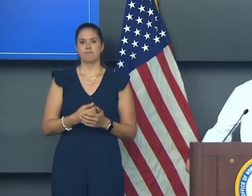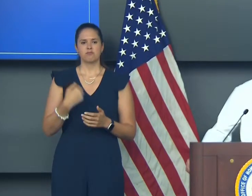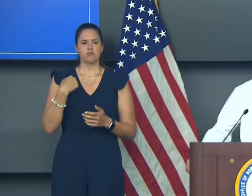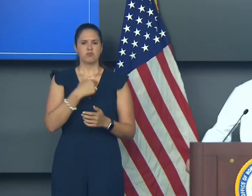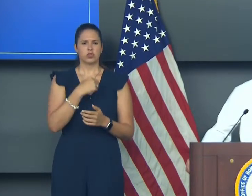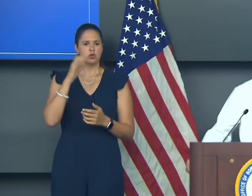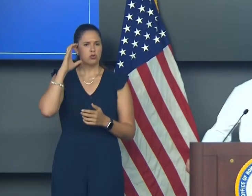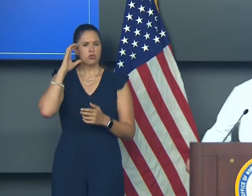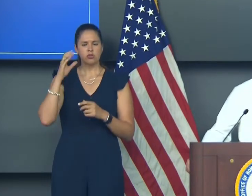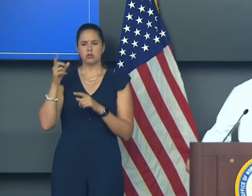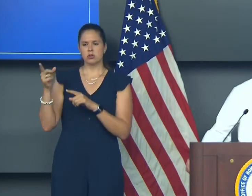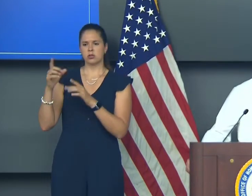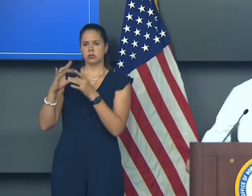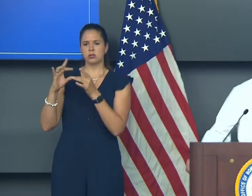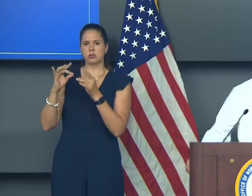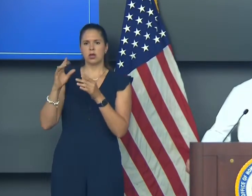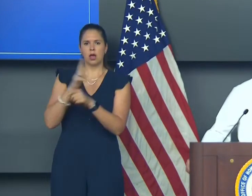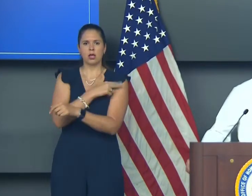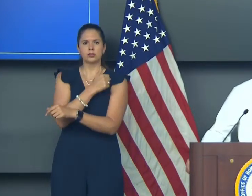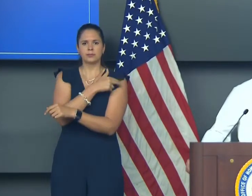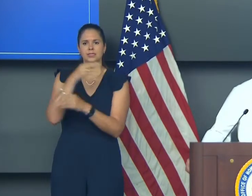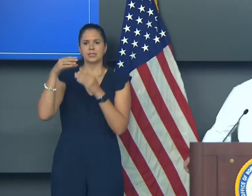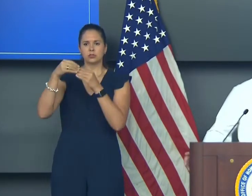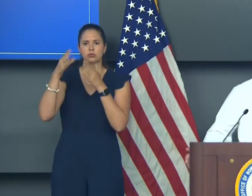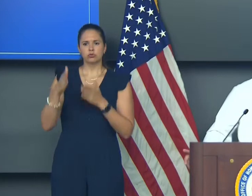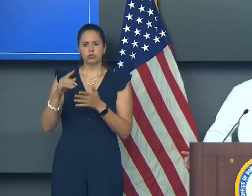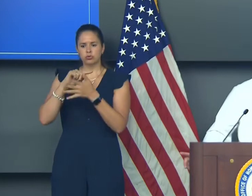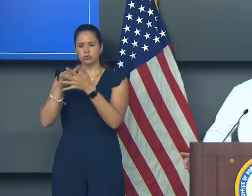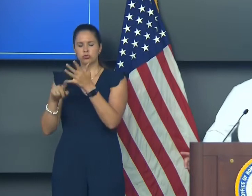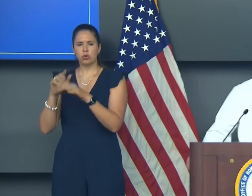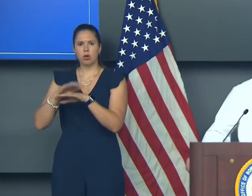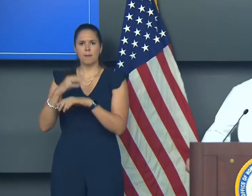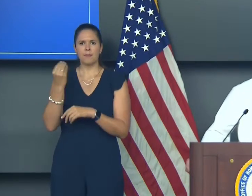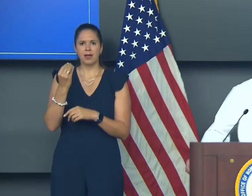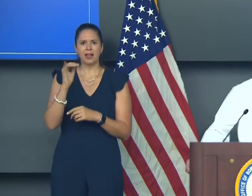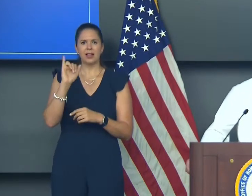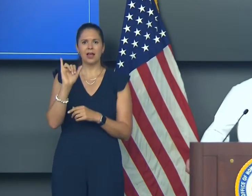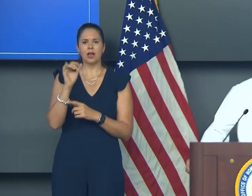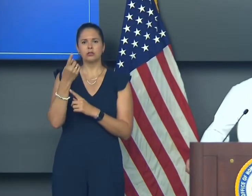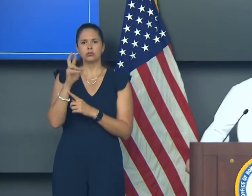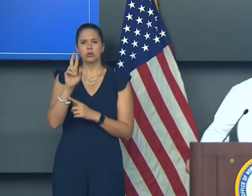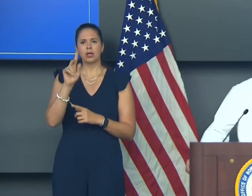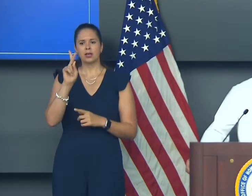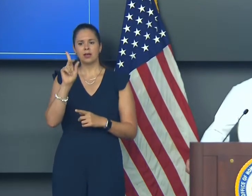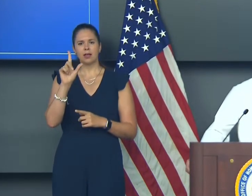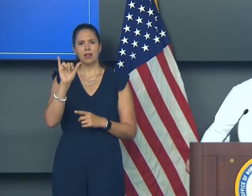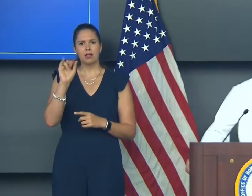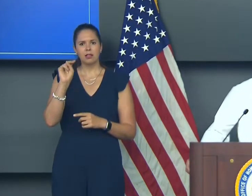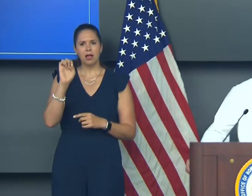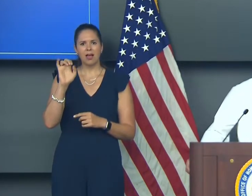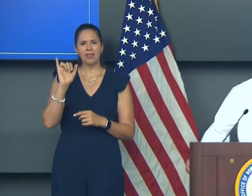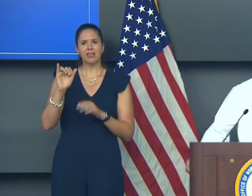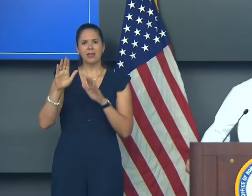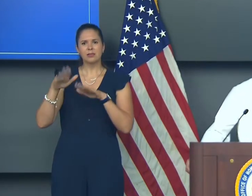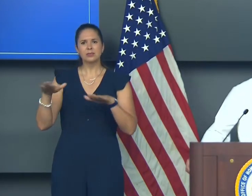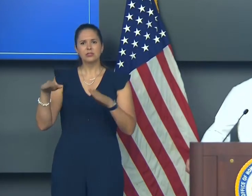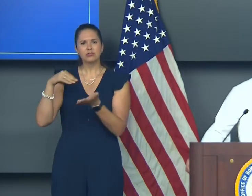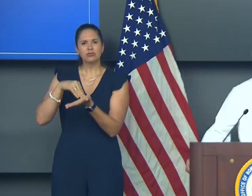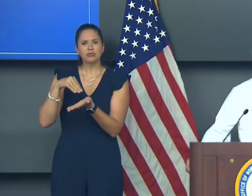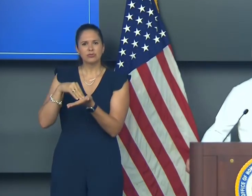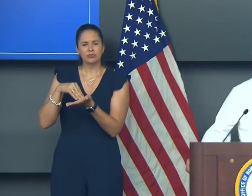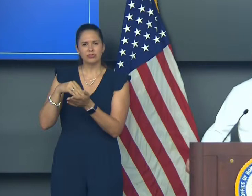heard from hospital leaders on Monday, particularly Dr. Klein, the pediatrician